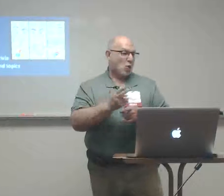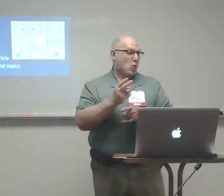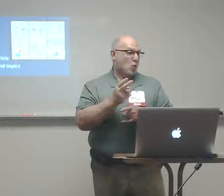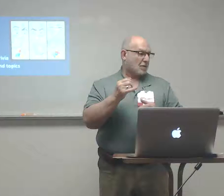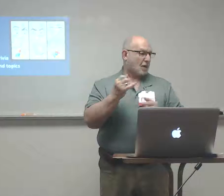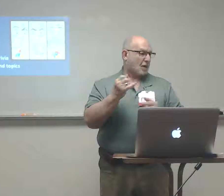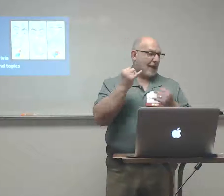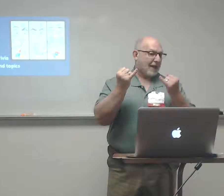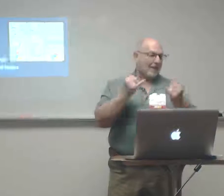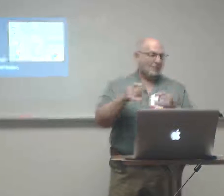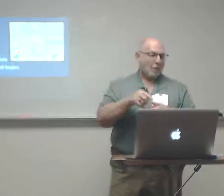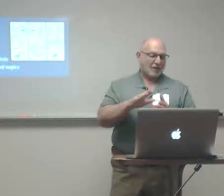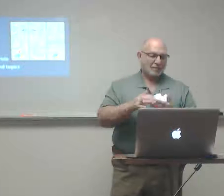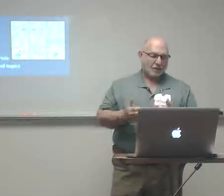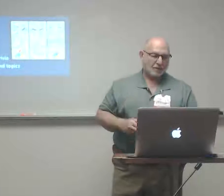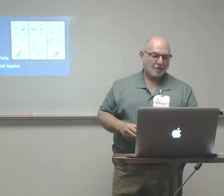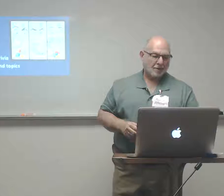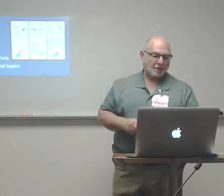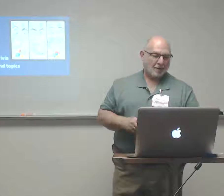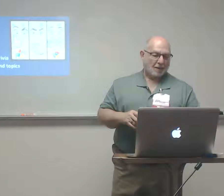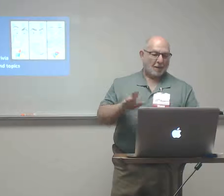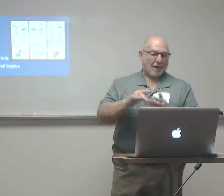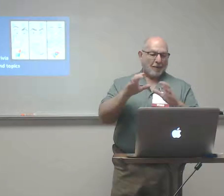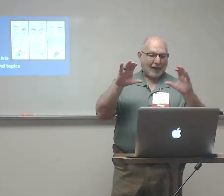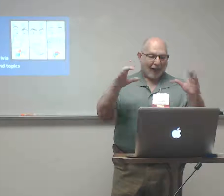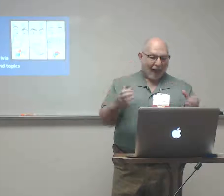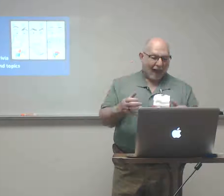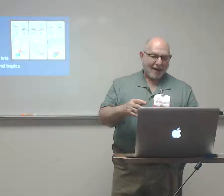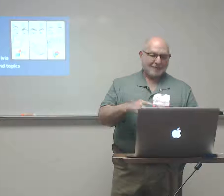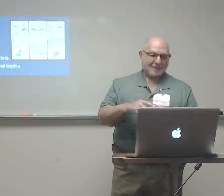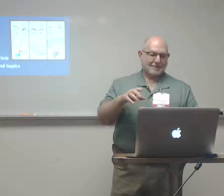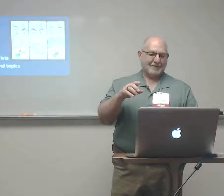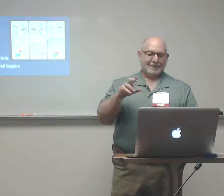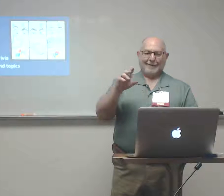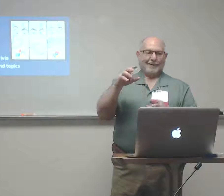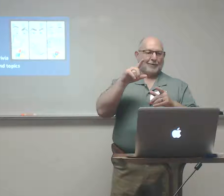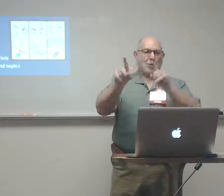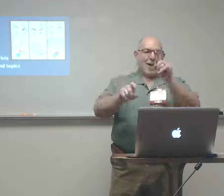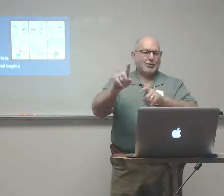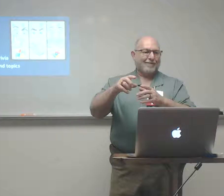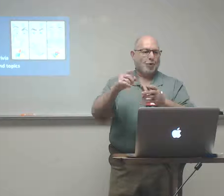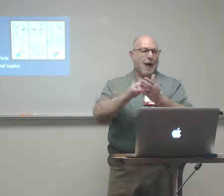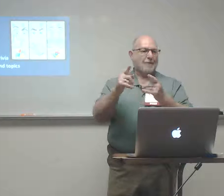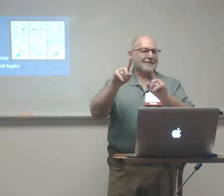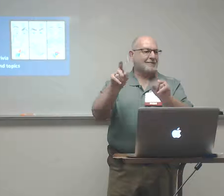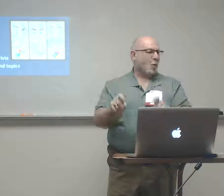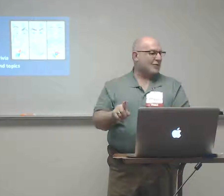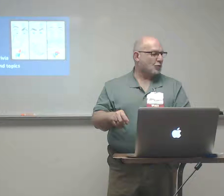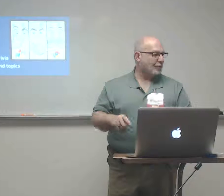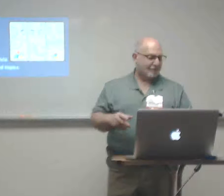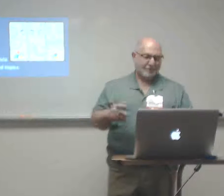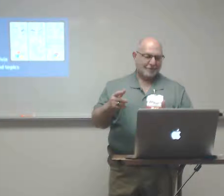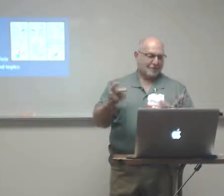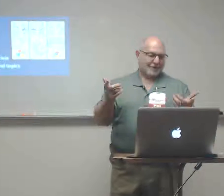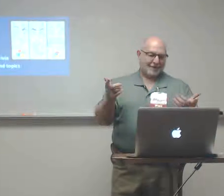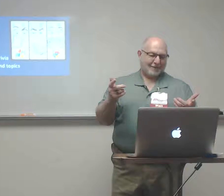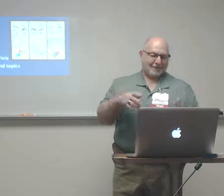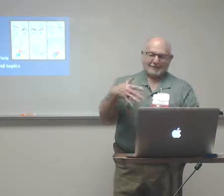use a lot of ideas from the Bible class. Question for Bible question. Stand